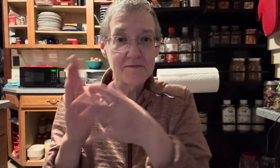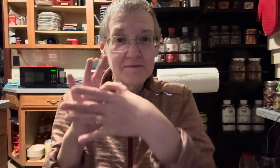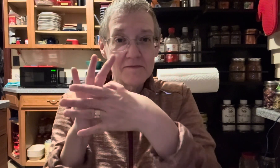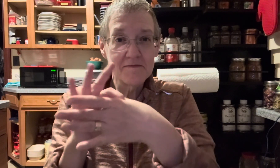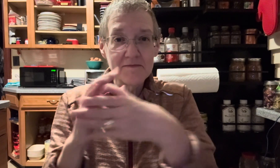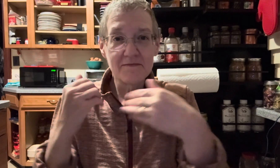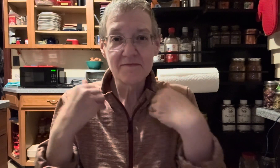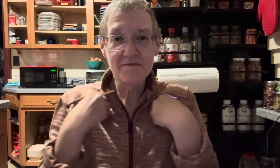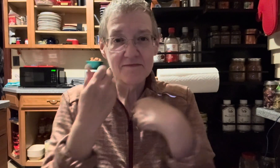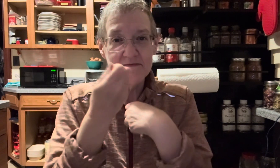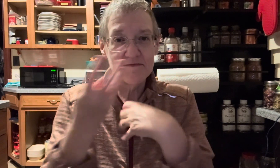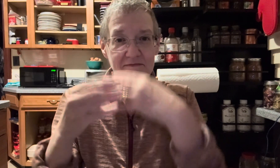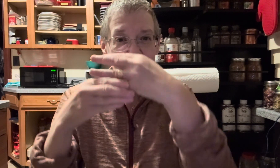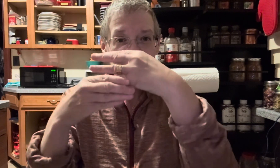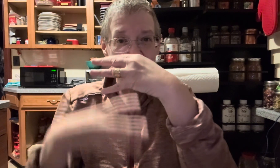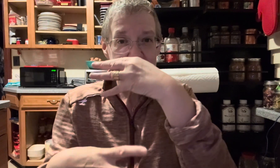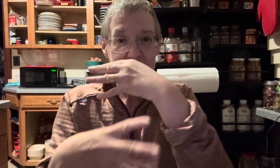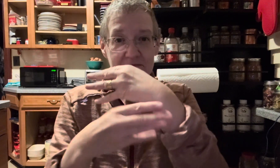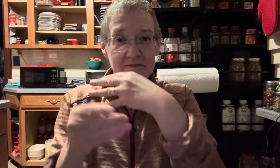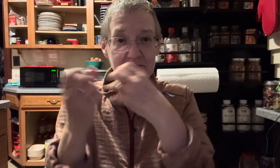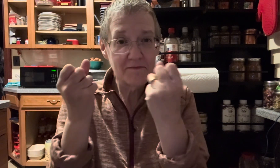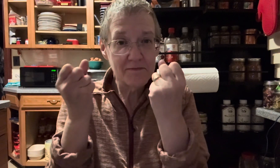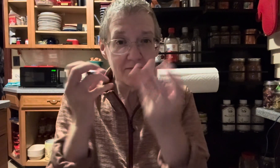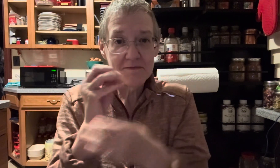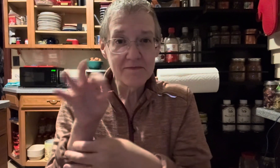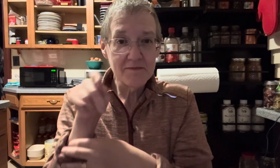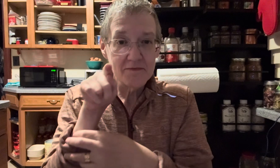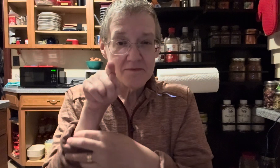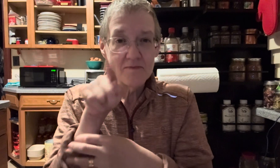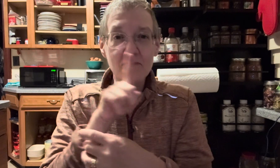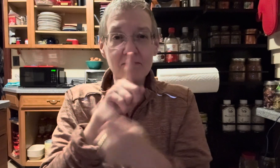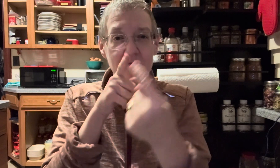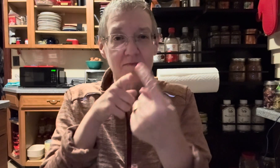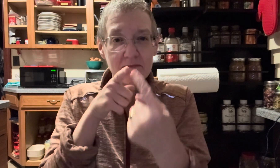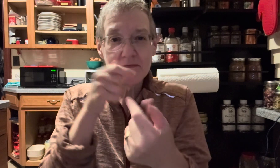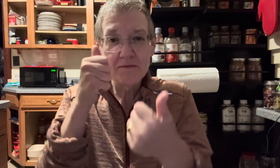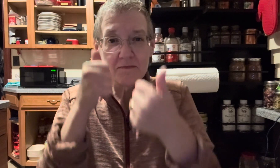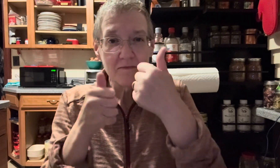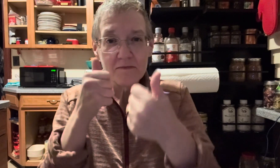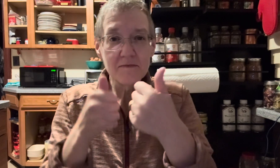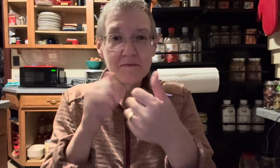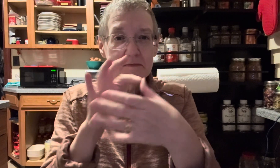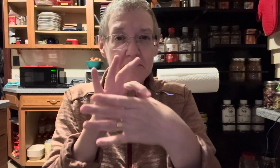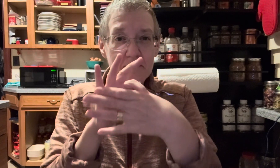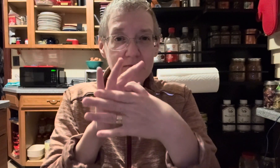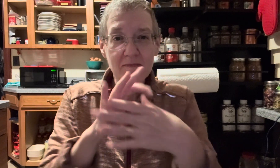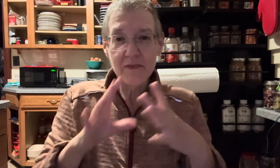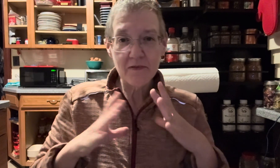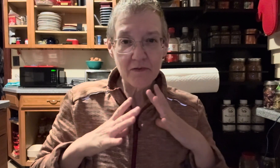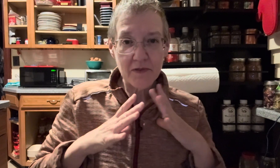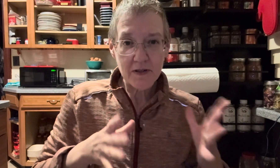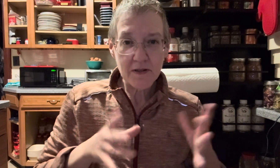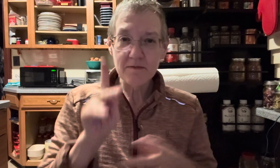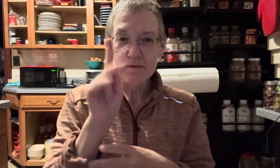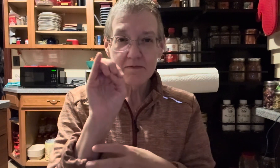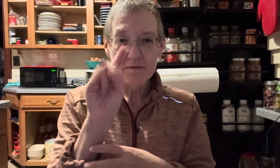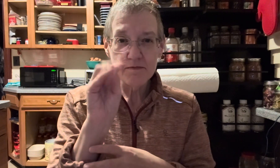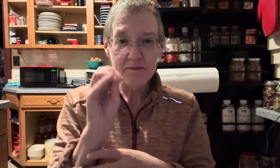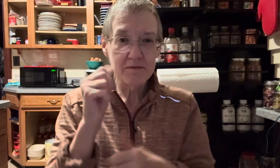Processed meats and prepared meats will have an ingredient list, and many of you struggle knowing which meats are fine to